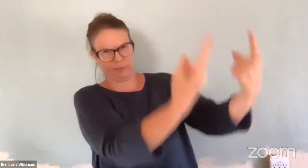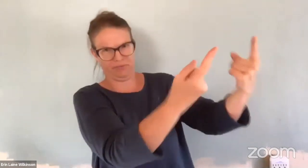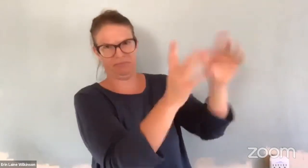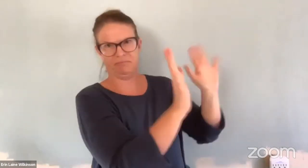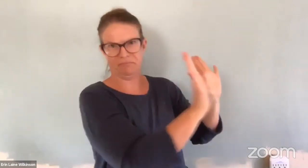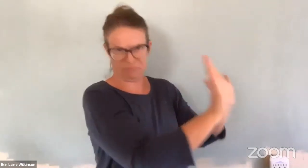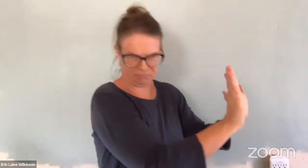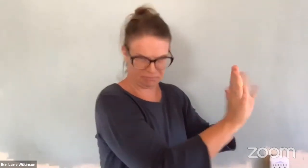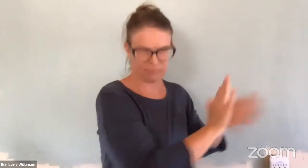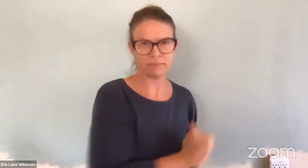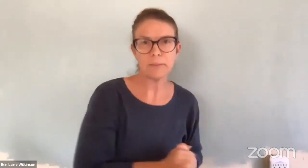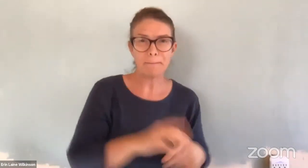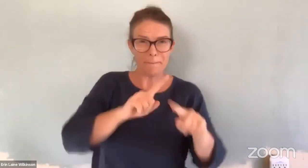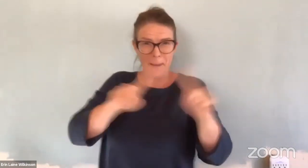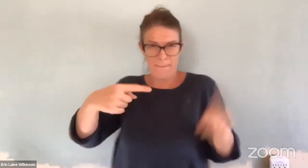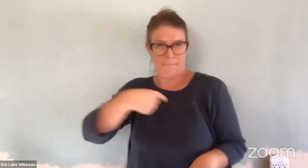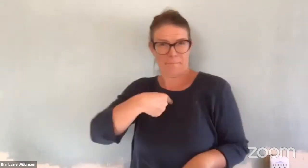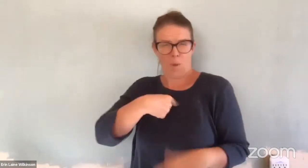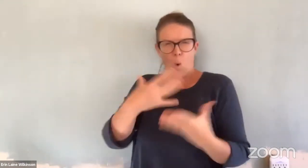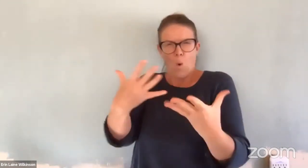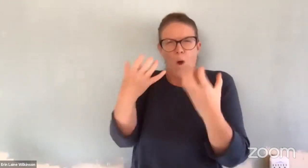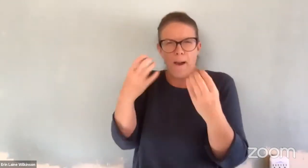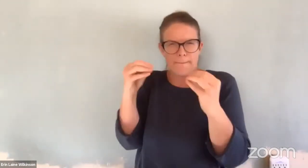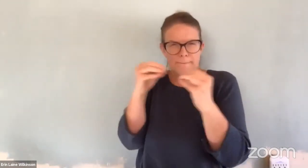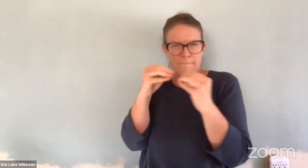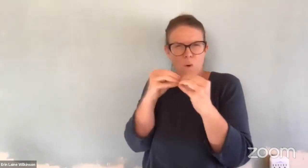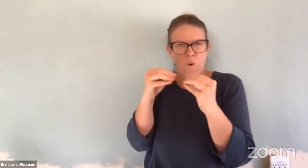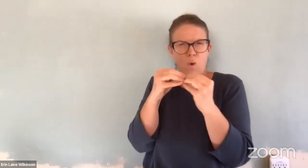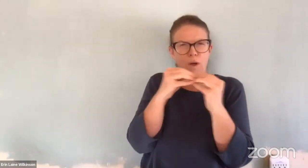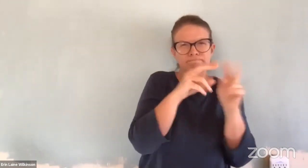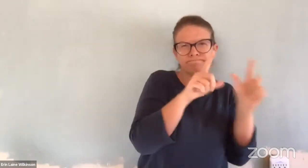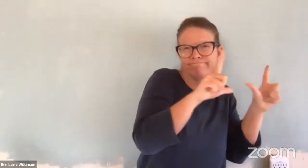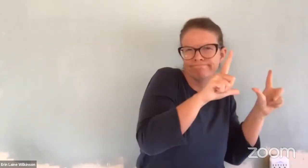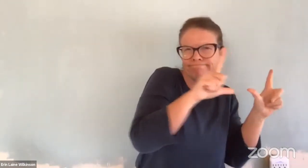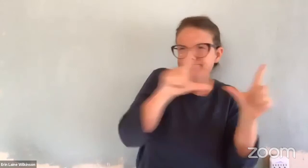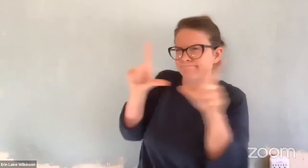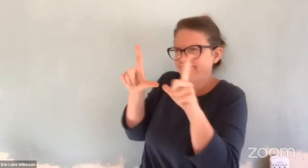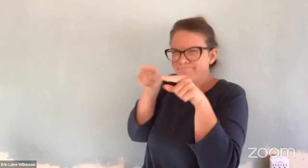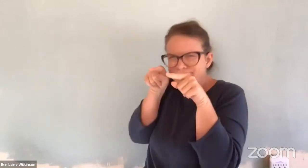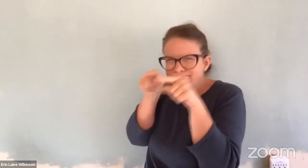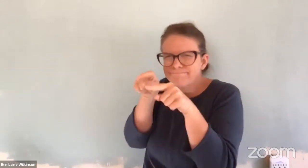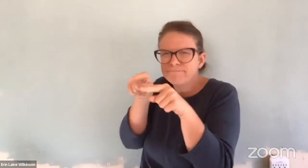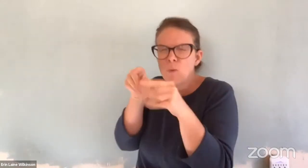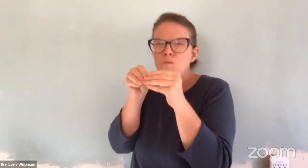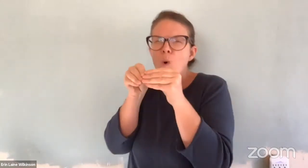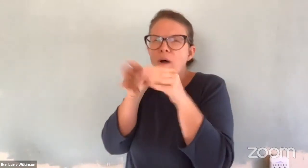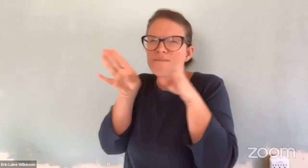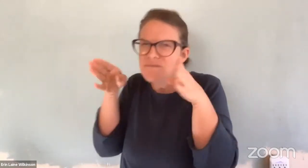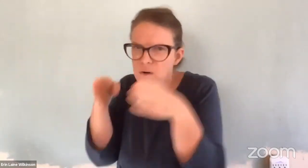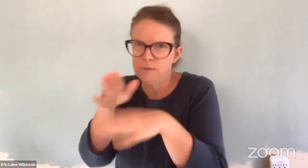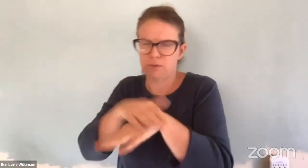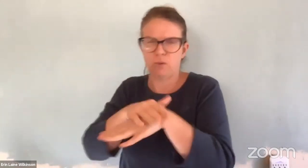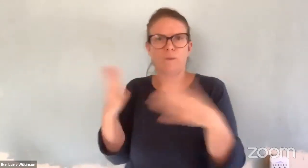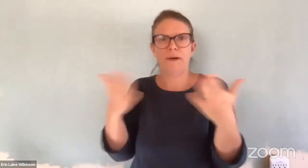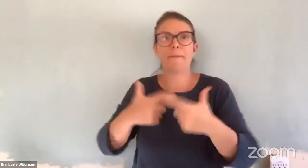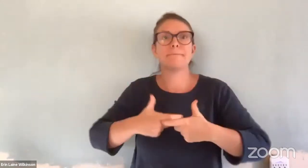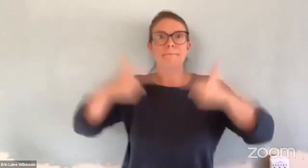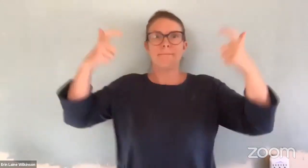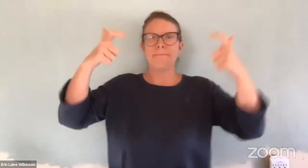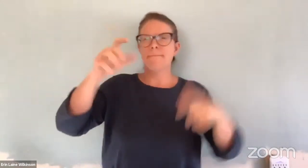So I think that's been something that's been discussed within the field for a long time. I want to talk a little more specifically